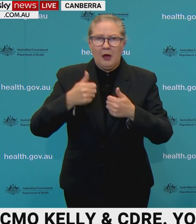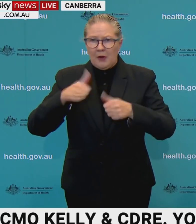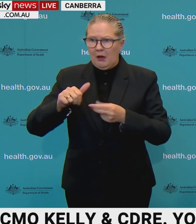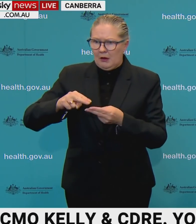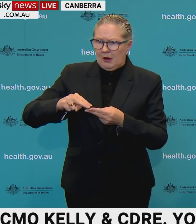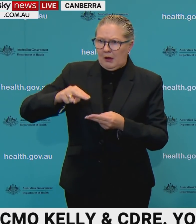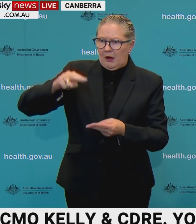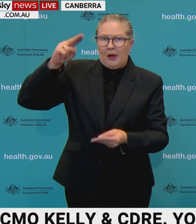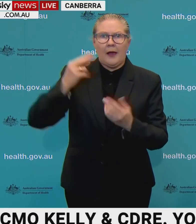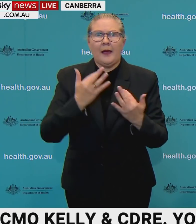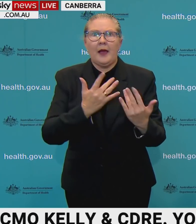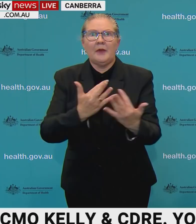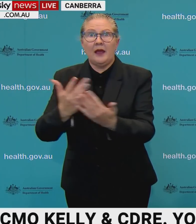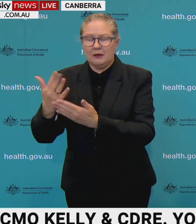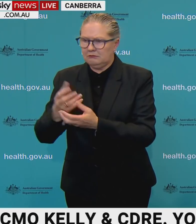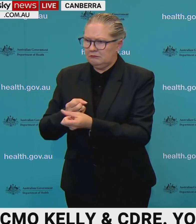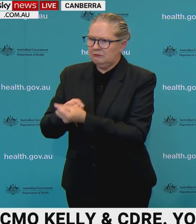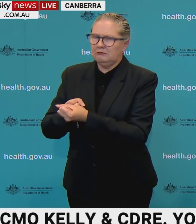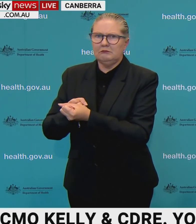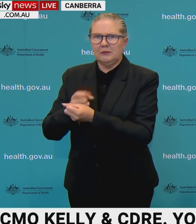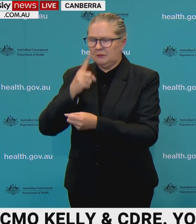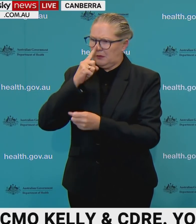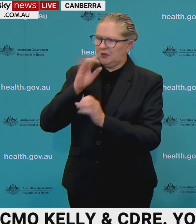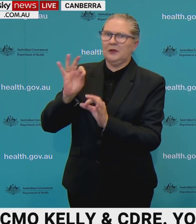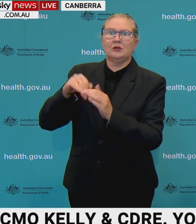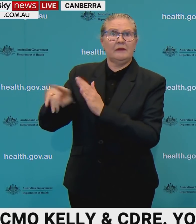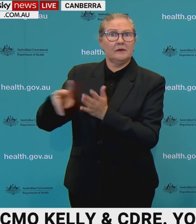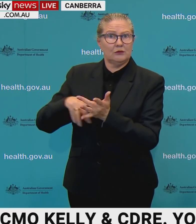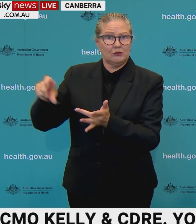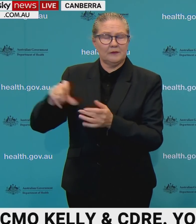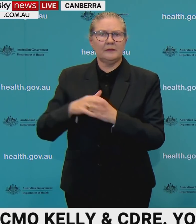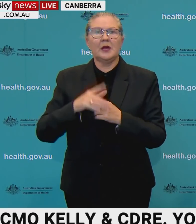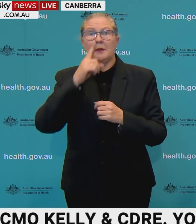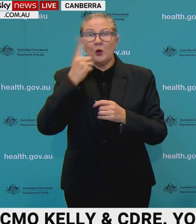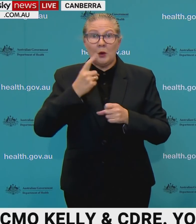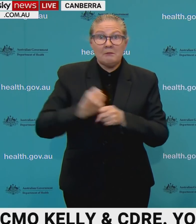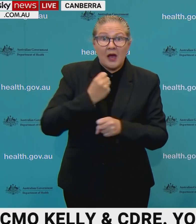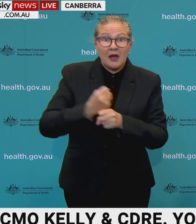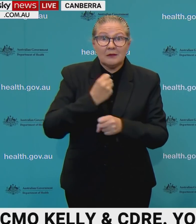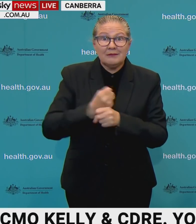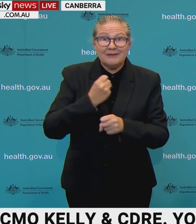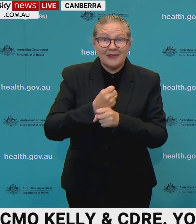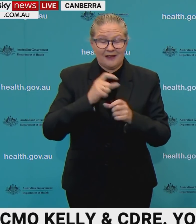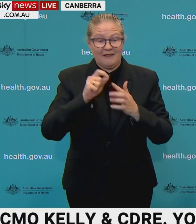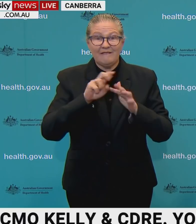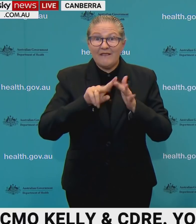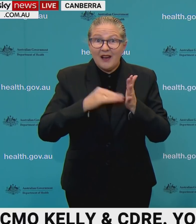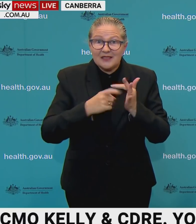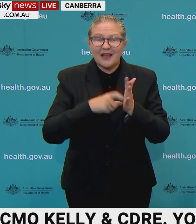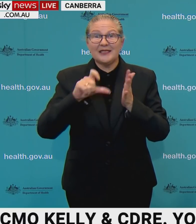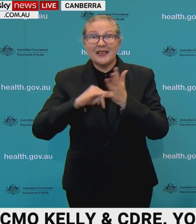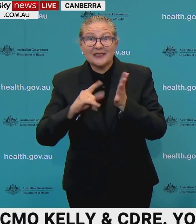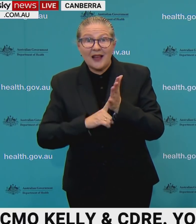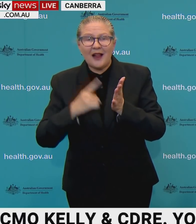speak today to support those in need. That includes those producing the vaccines, Pfizer, CSL